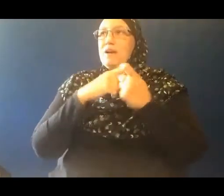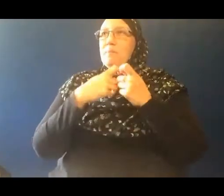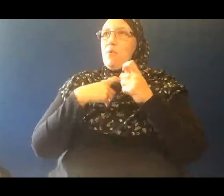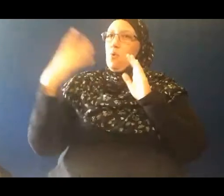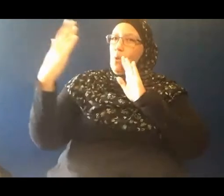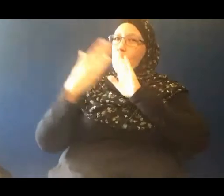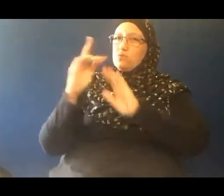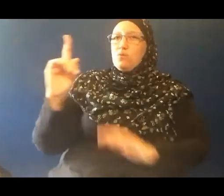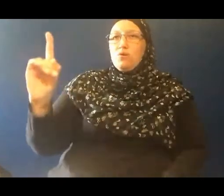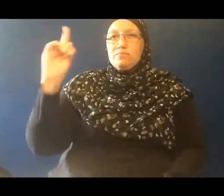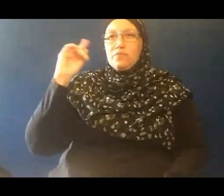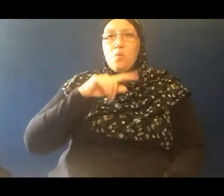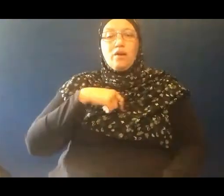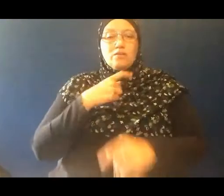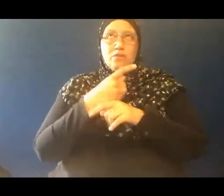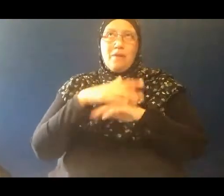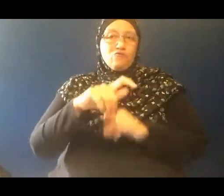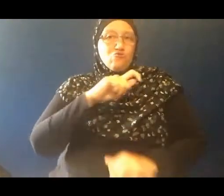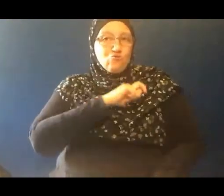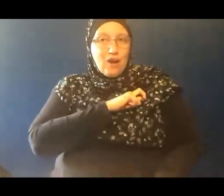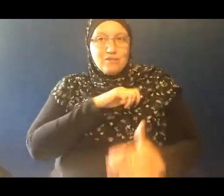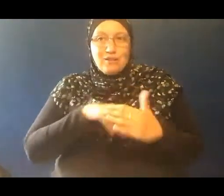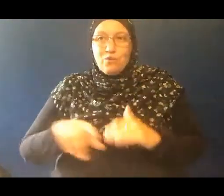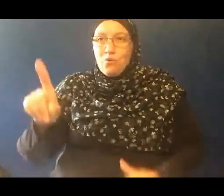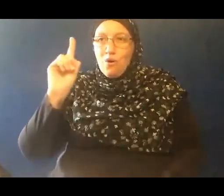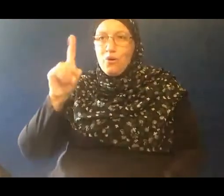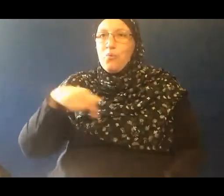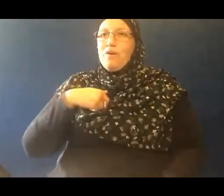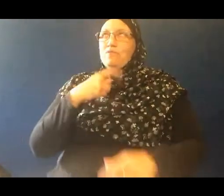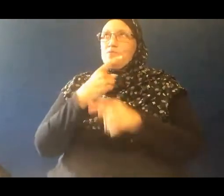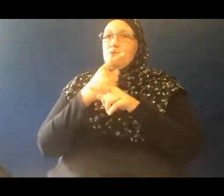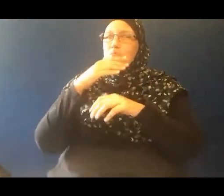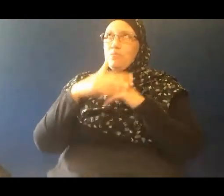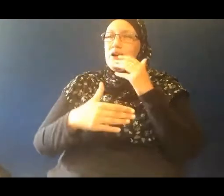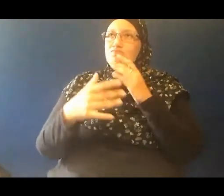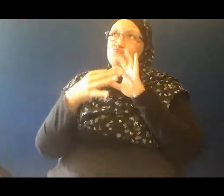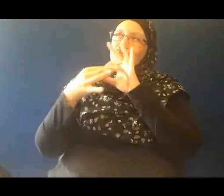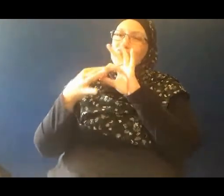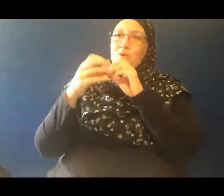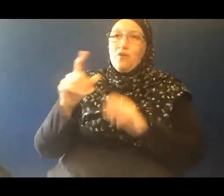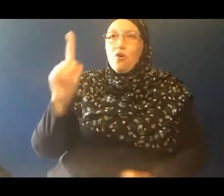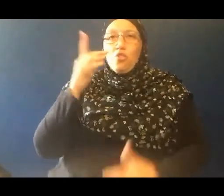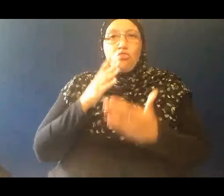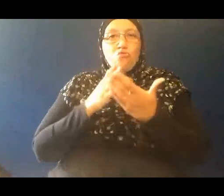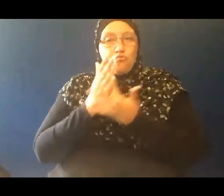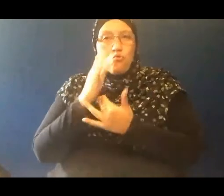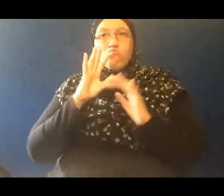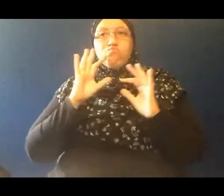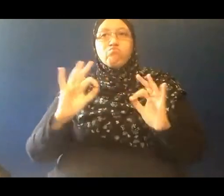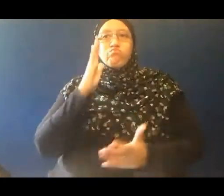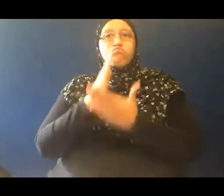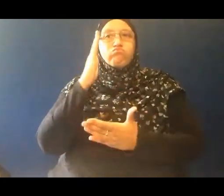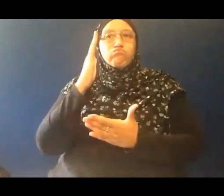about trust in God. We spoke about resorting to God through authentic means provided to us, such as